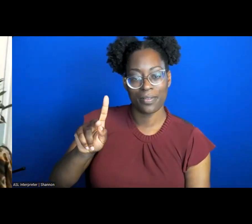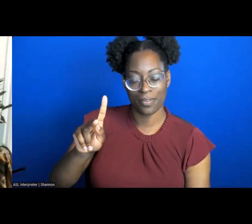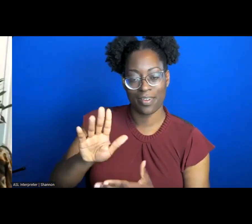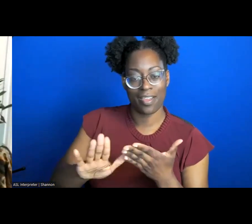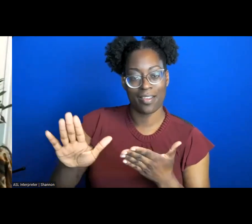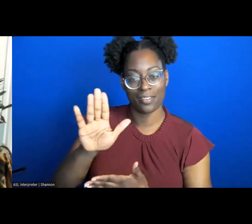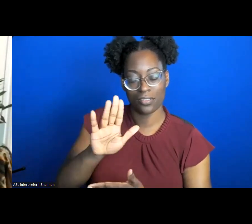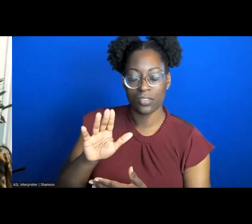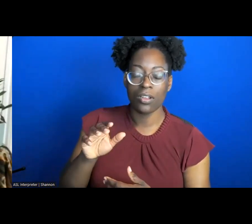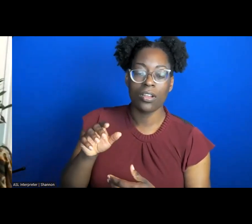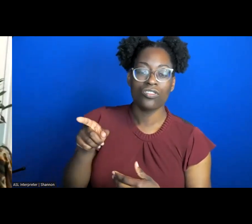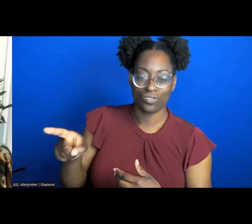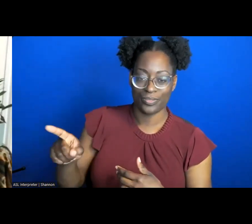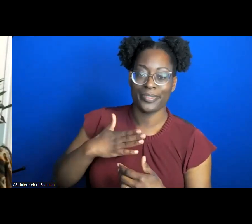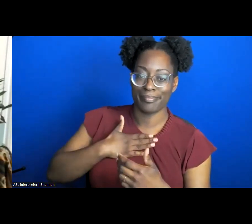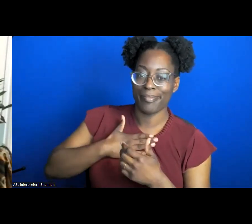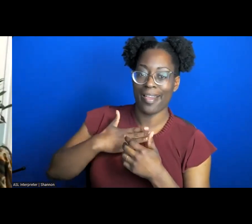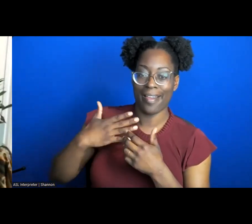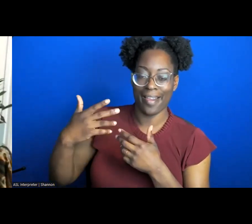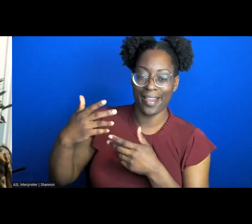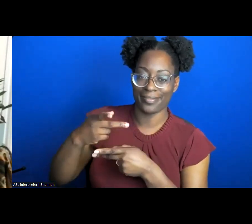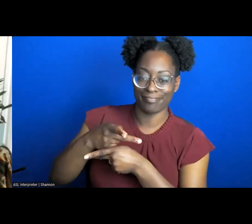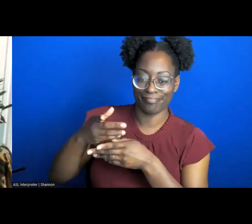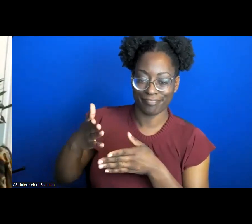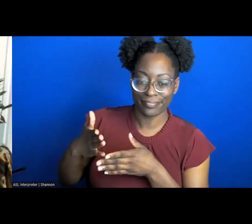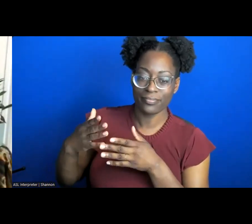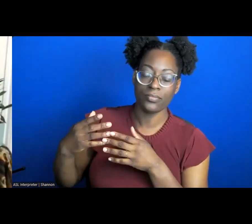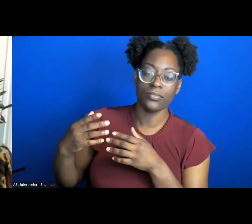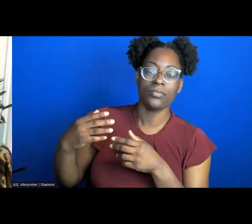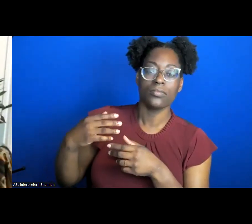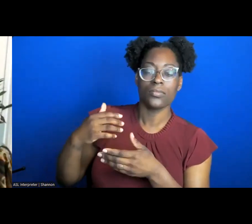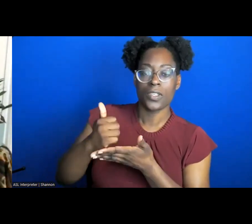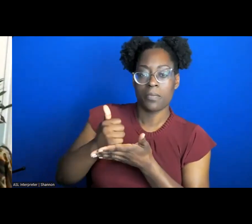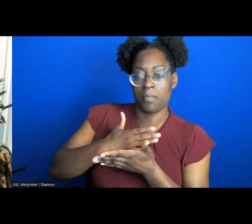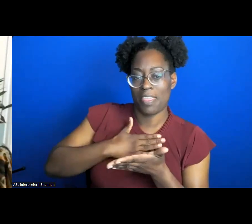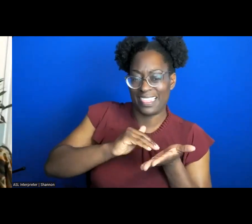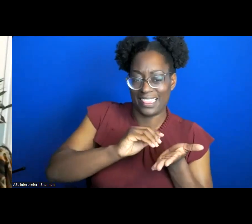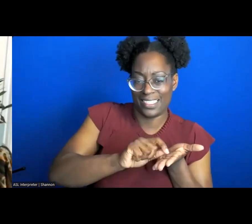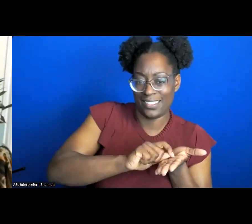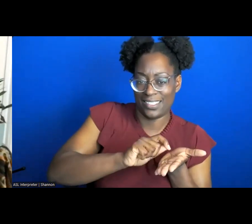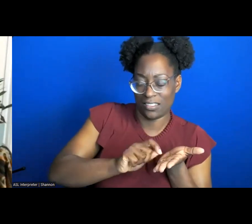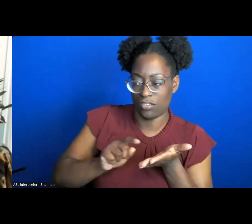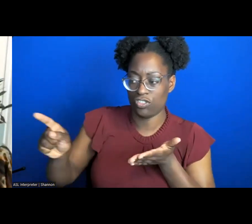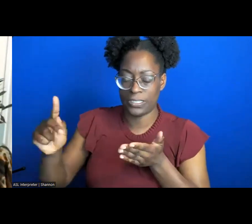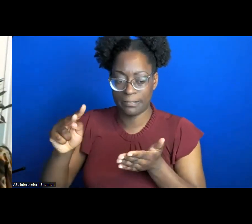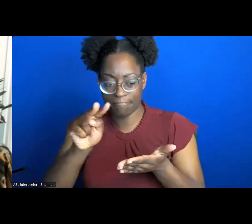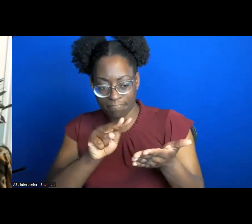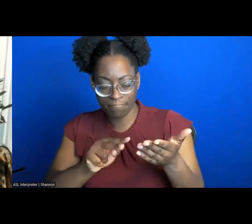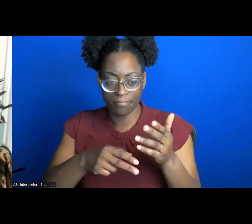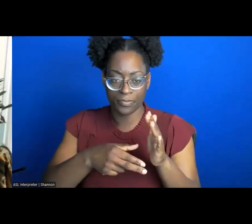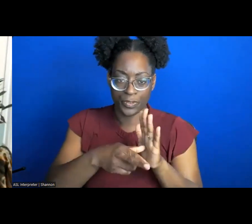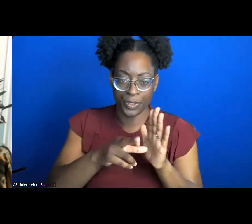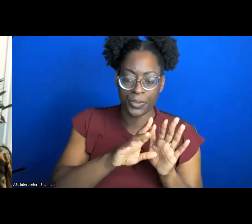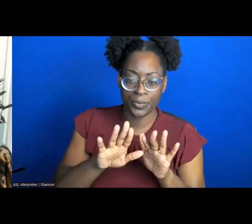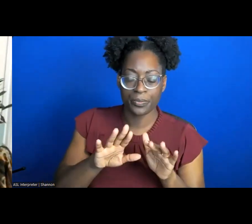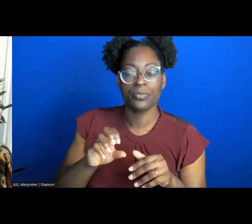Sandra Lawrence with lighting this fire in me around understanding racial identity and making it a part of my life's work. So thank you